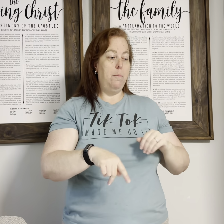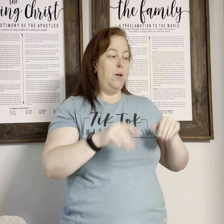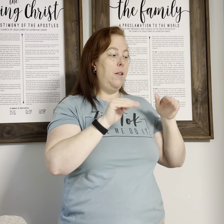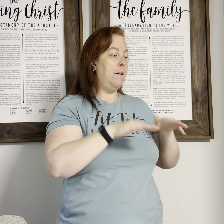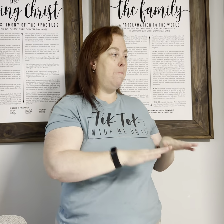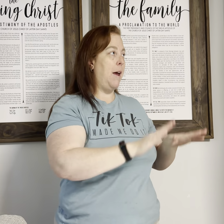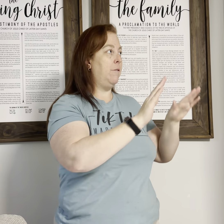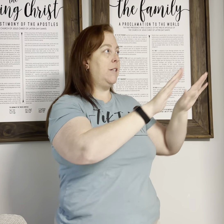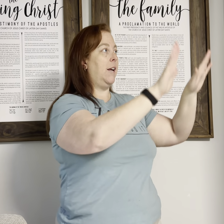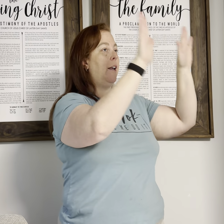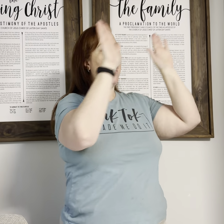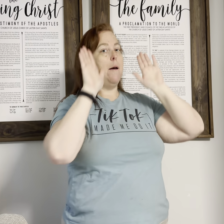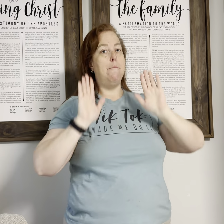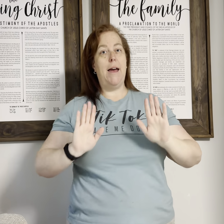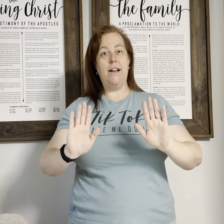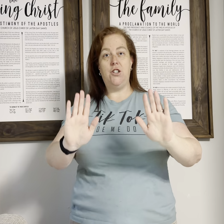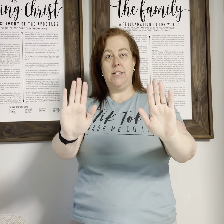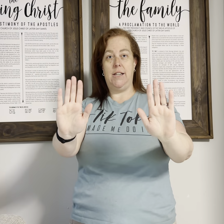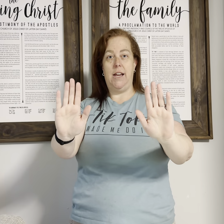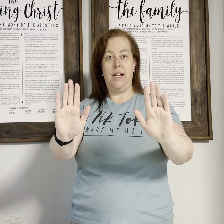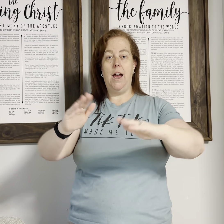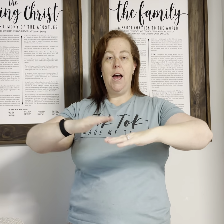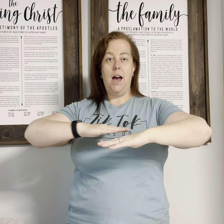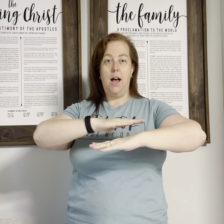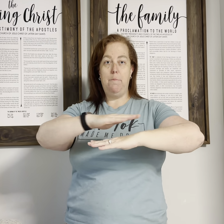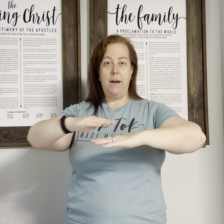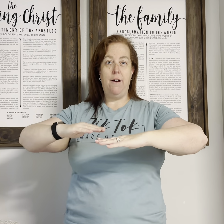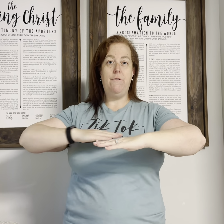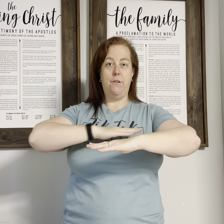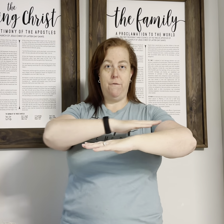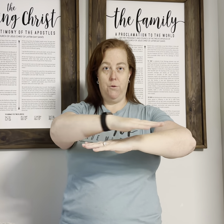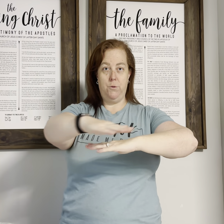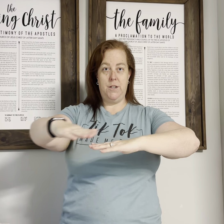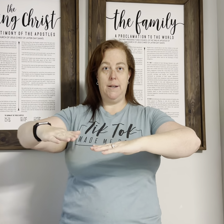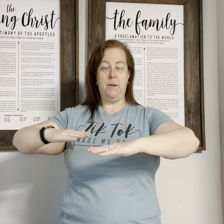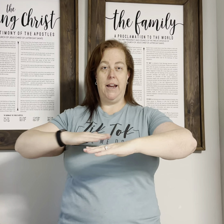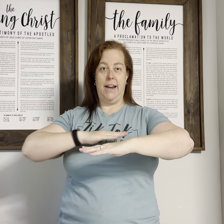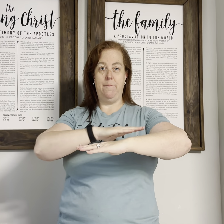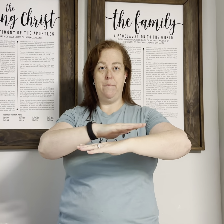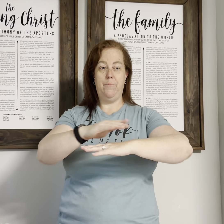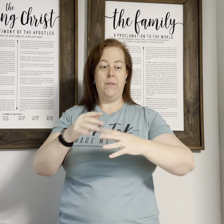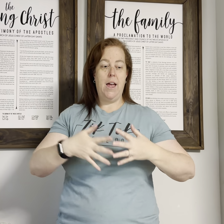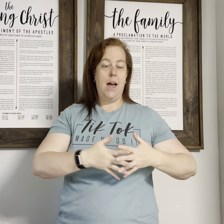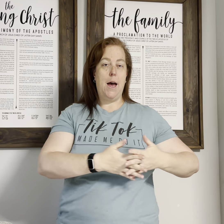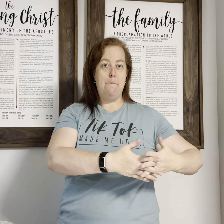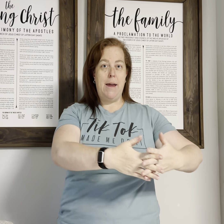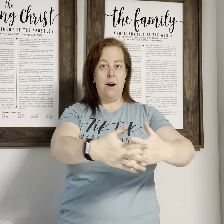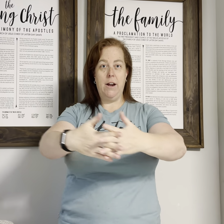purple mountain majesty above the fruited plain.